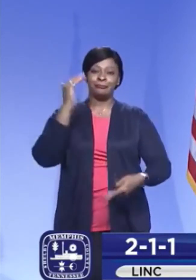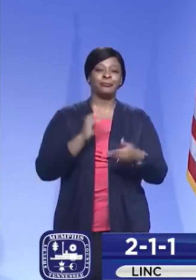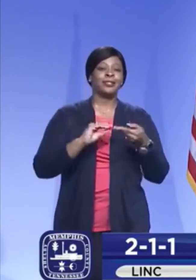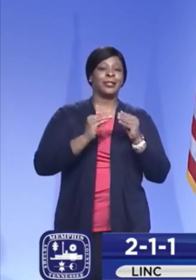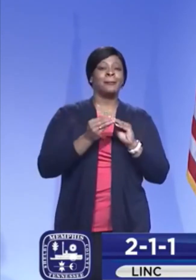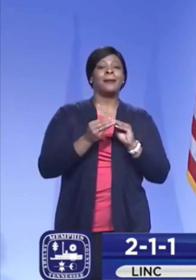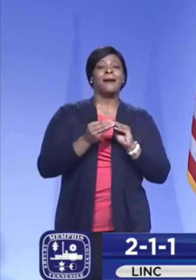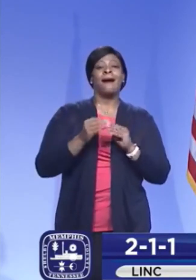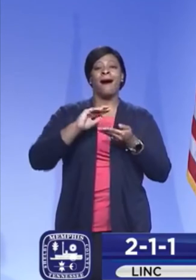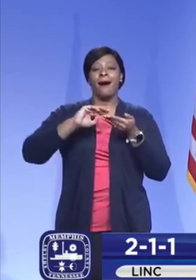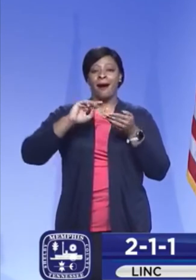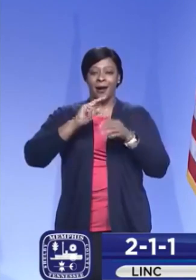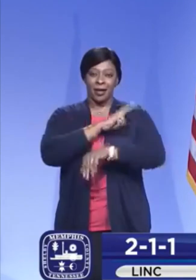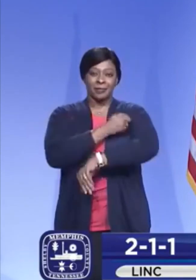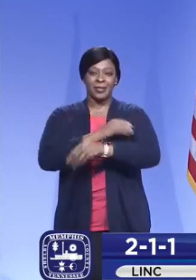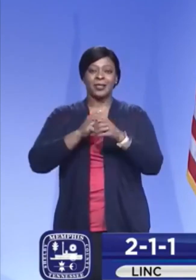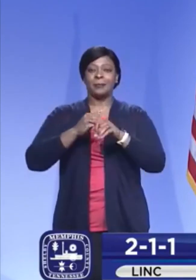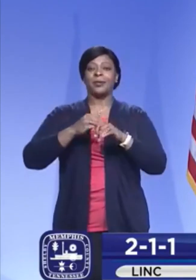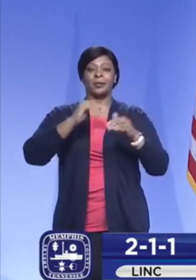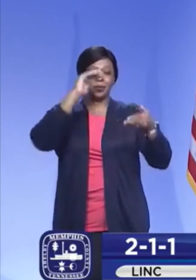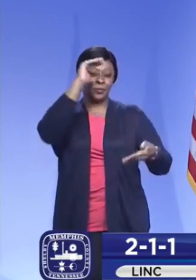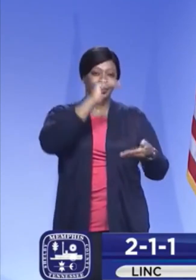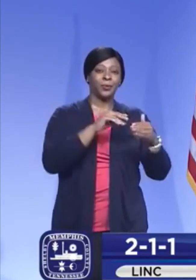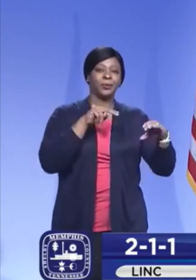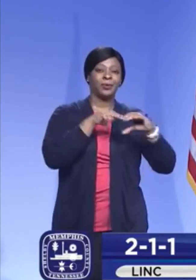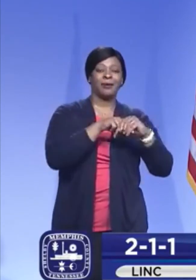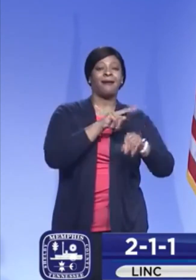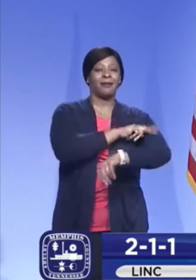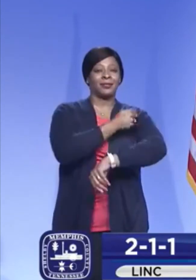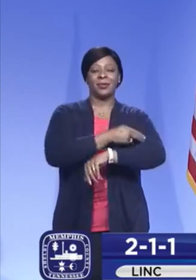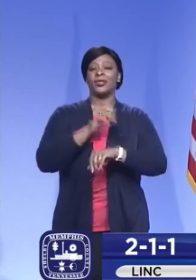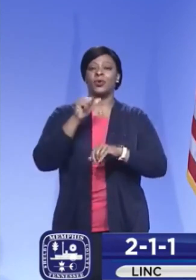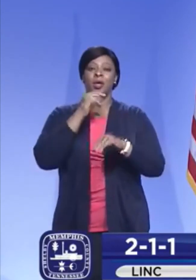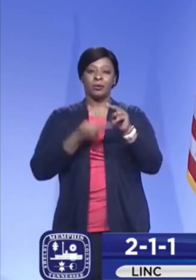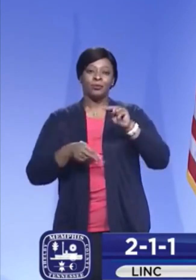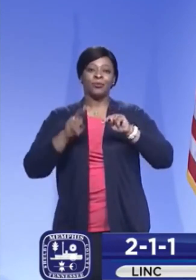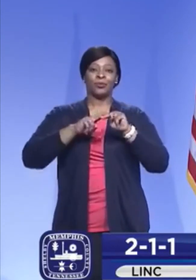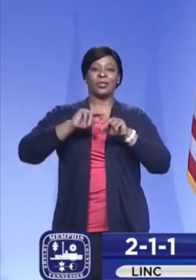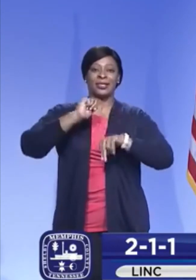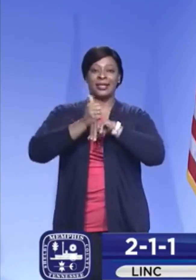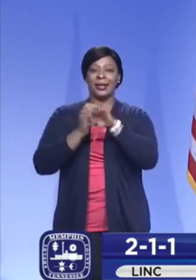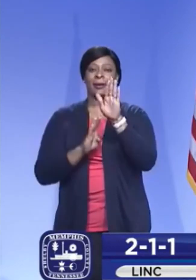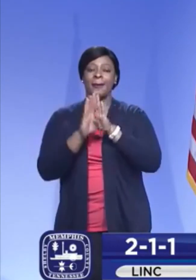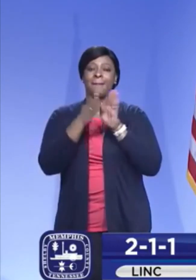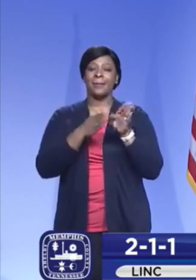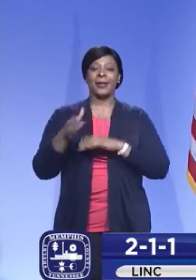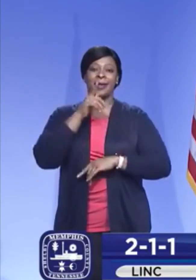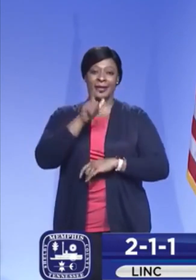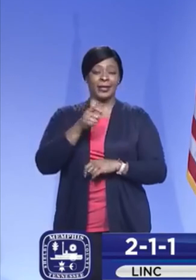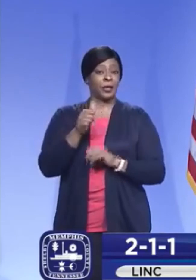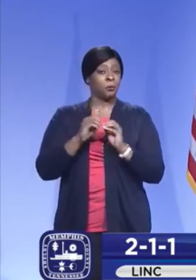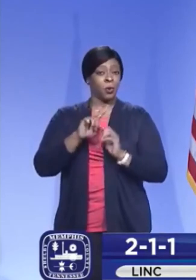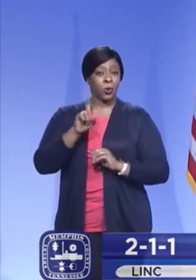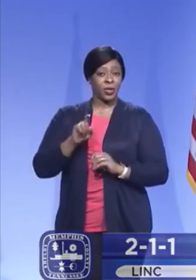at our hospitals so they do not get overwhelmed, so they don't have to surge in place. So any other questions?